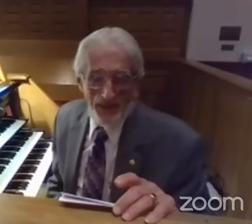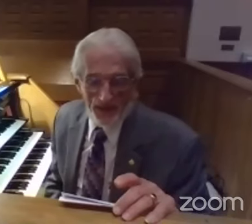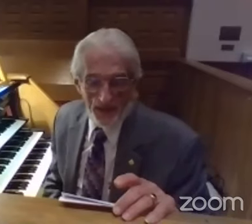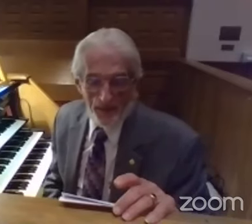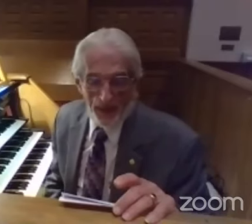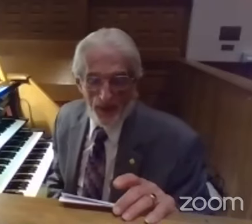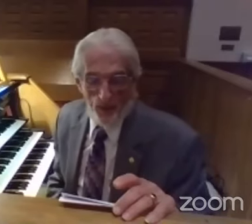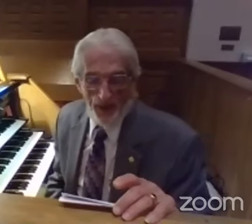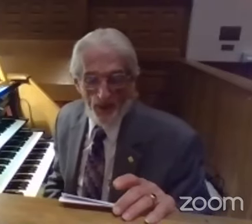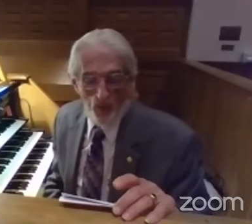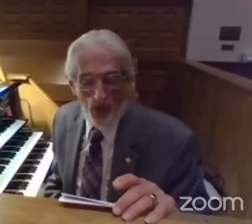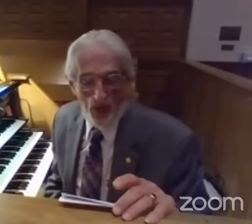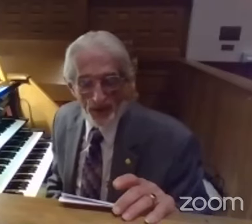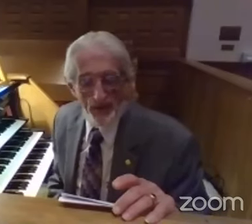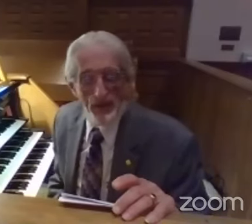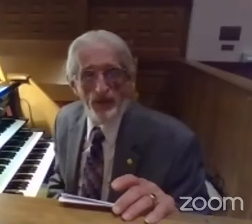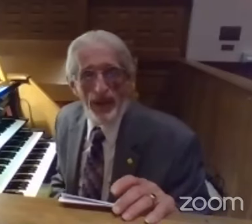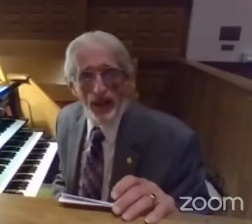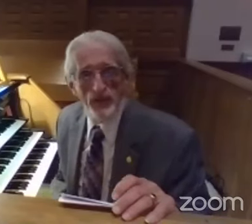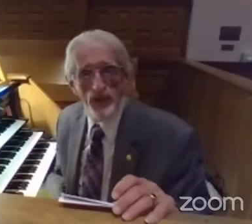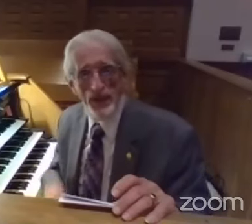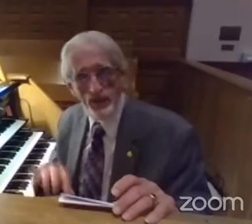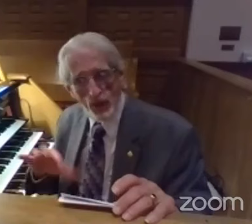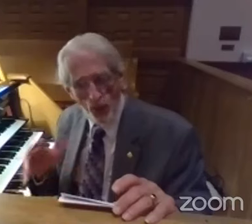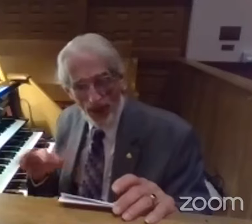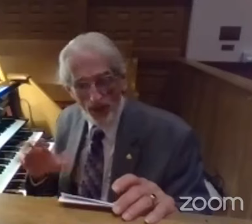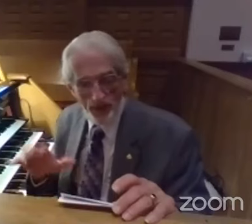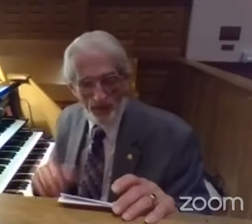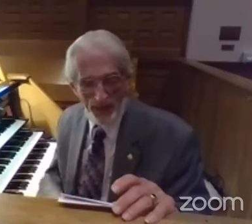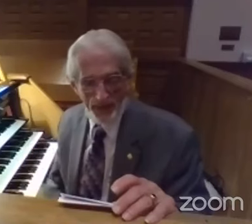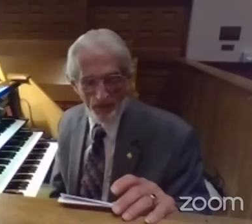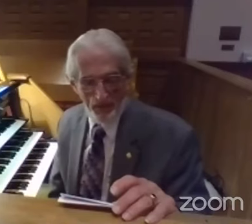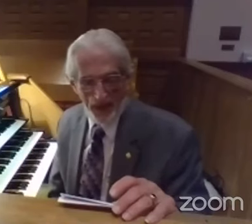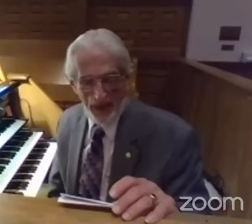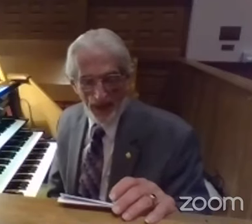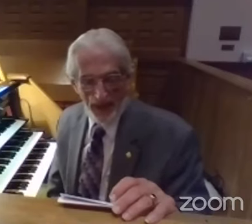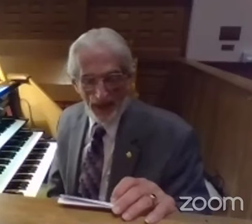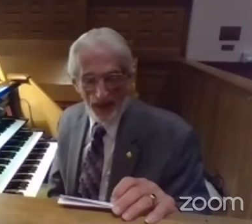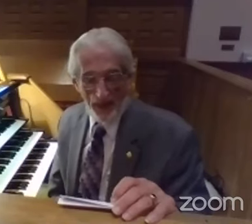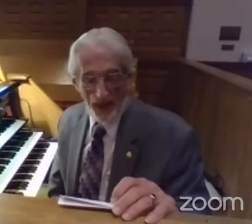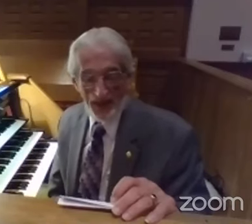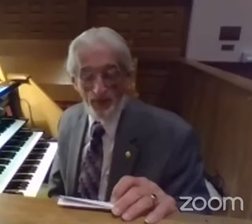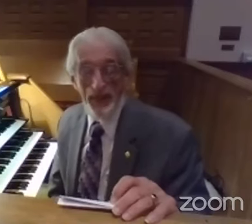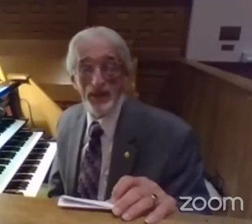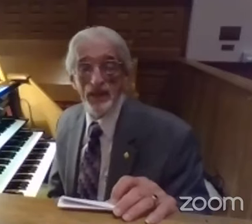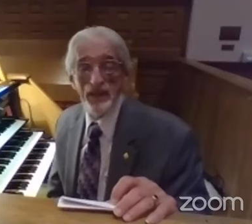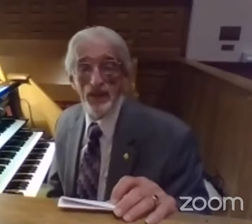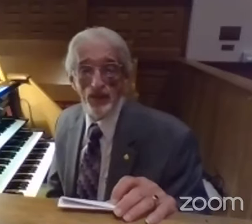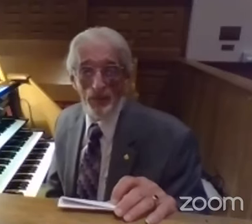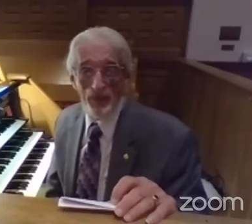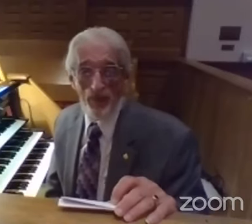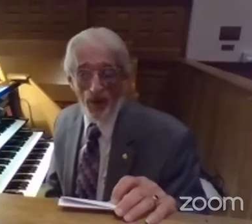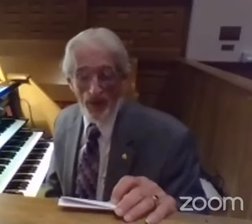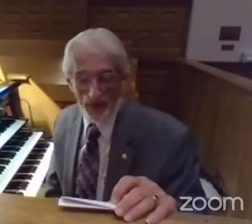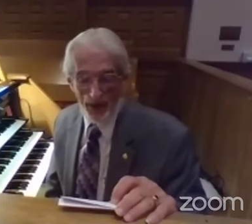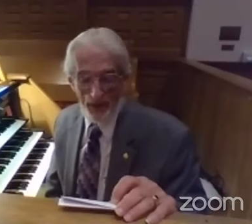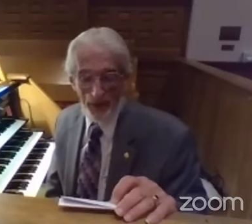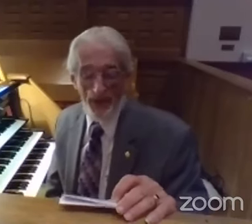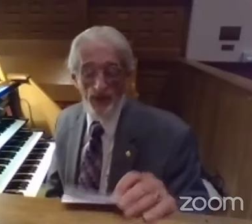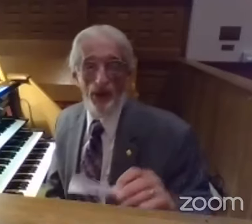is by William Walton. It's an elegy, it's a quieter piece. And the last piece is The Trumpet Voluntary by